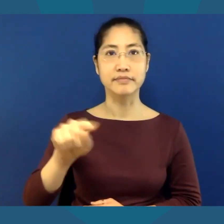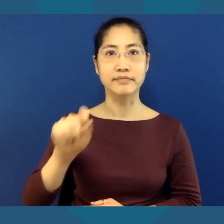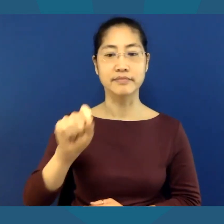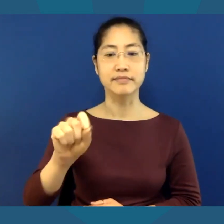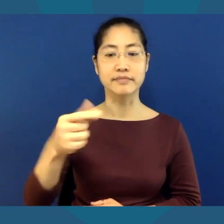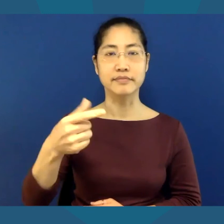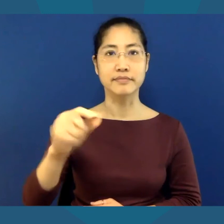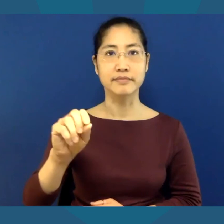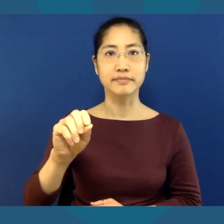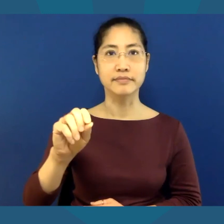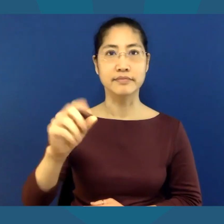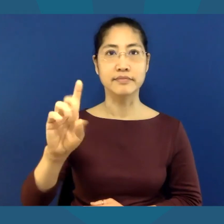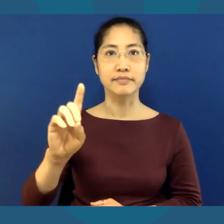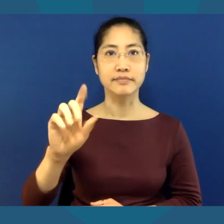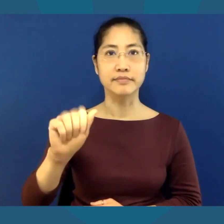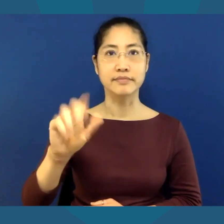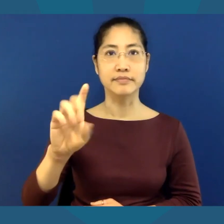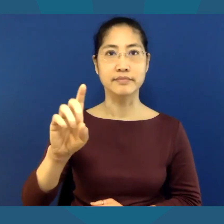McEwen4